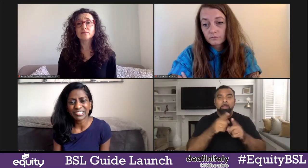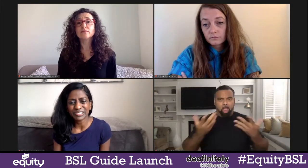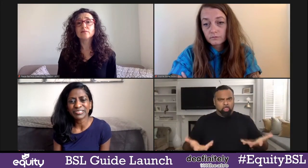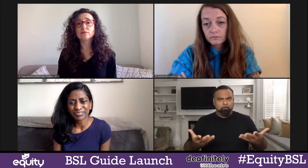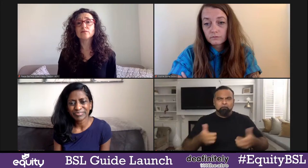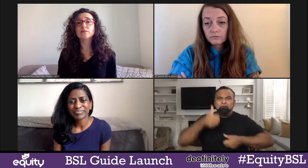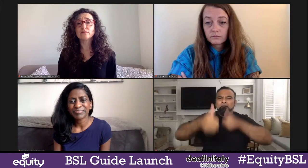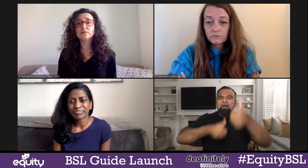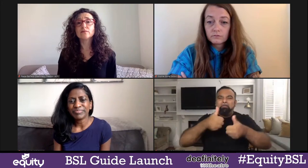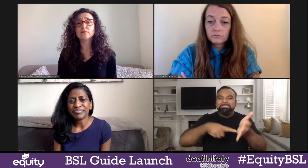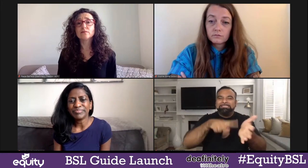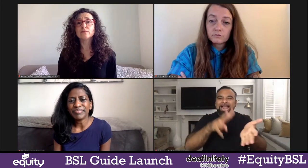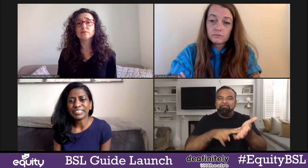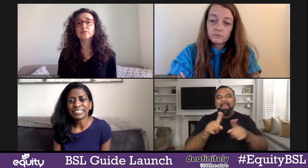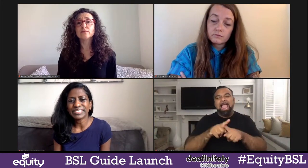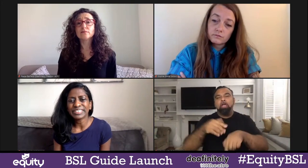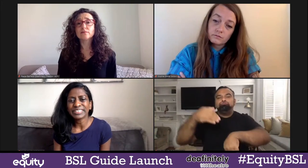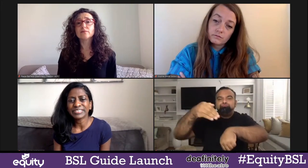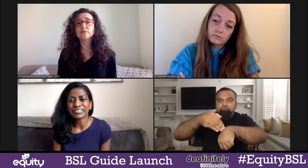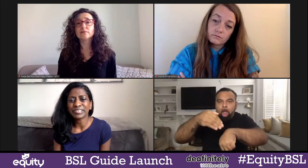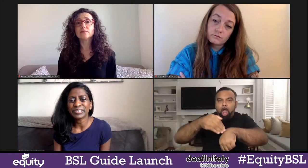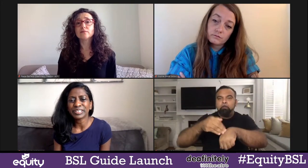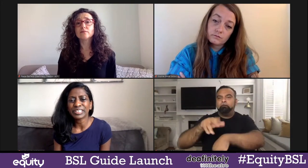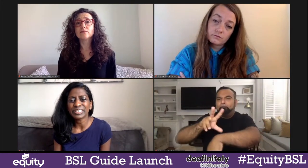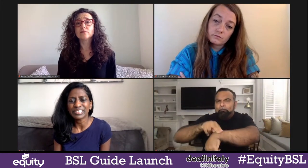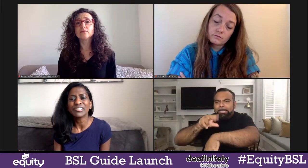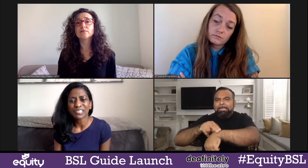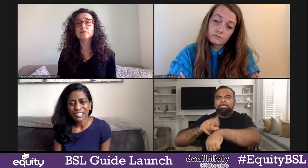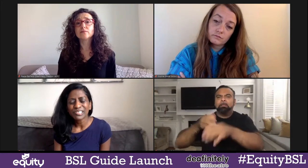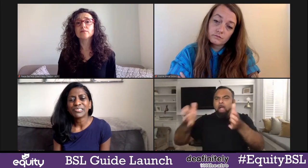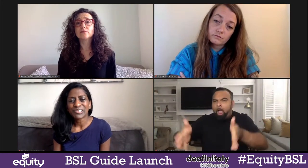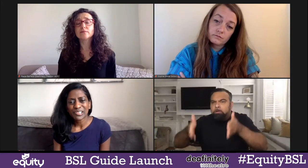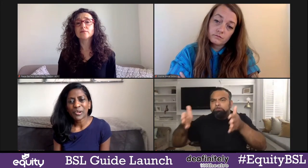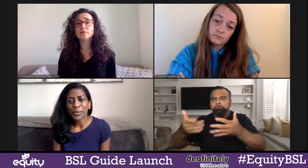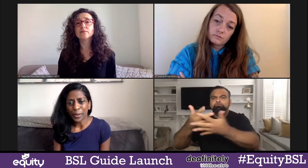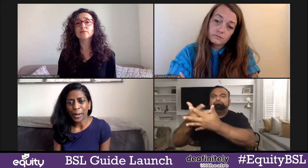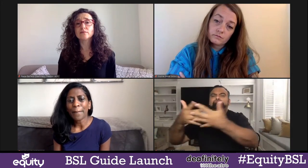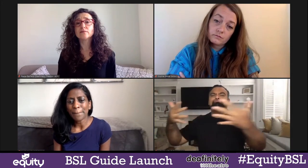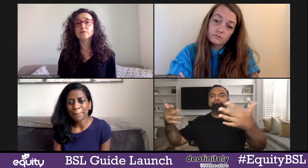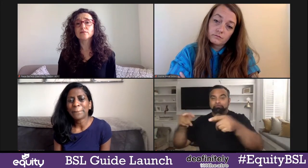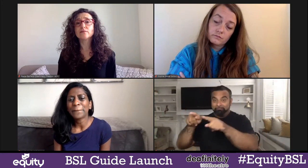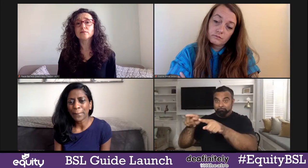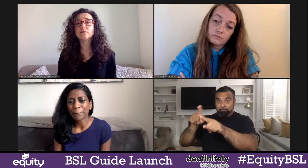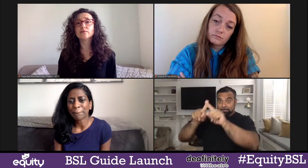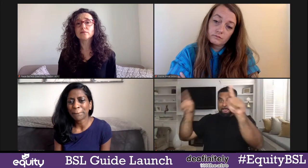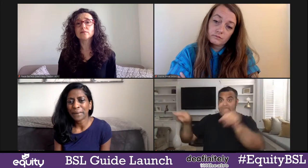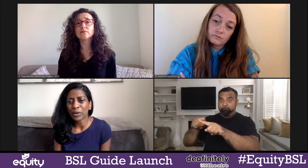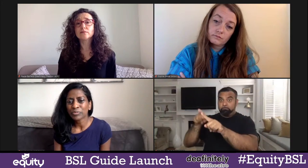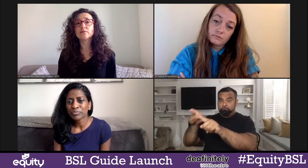interpreters on BBC News. We've seen, perhaps public service announcements,